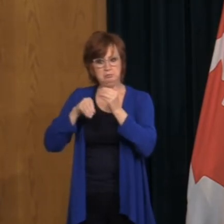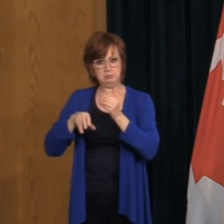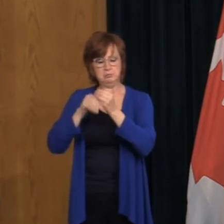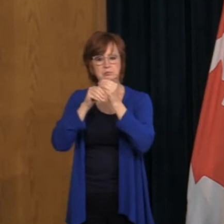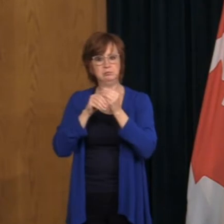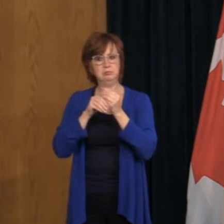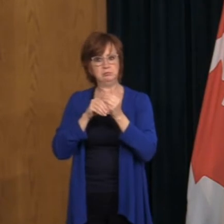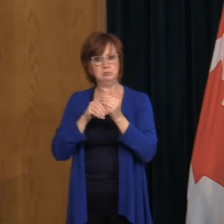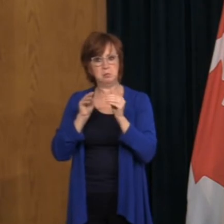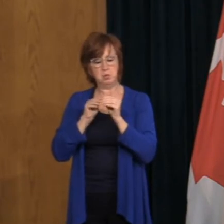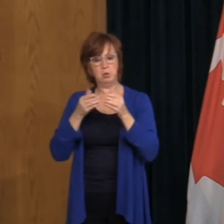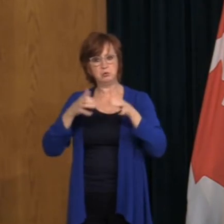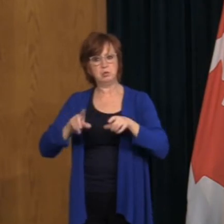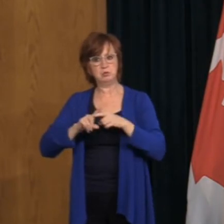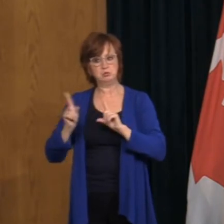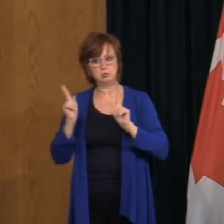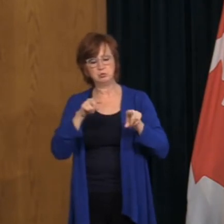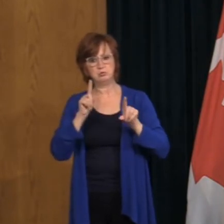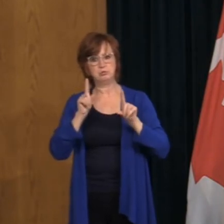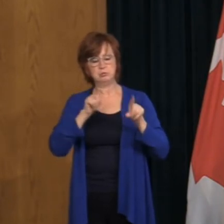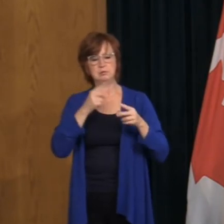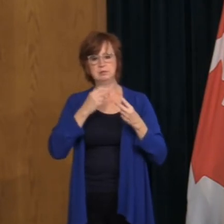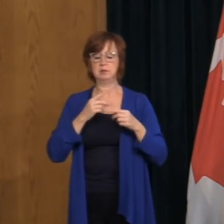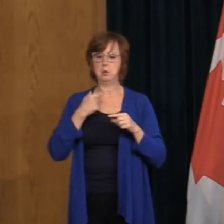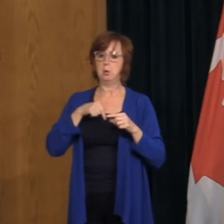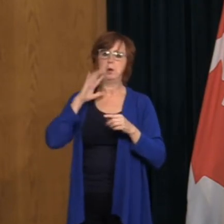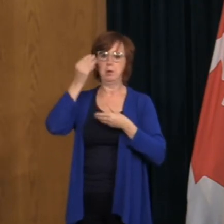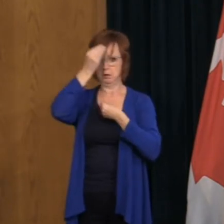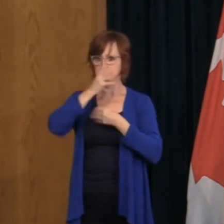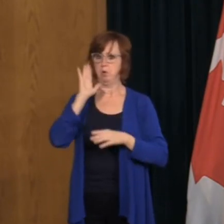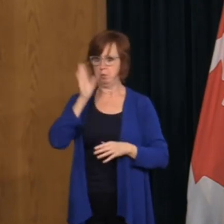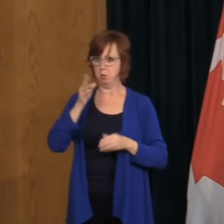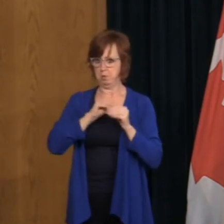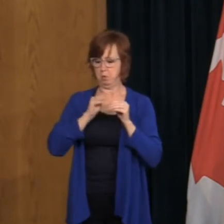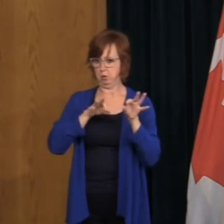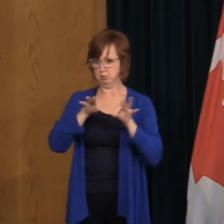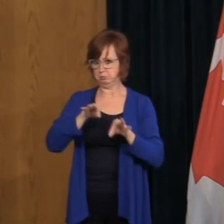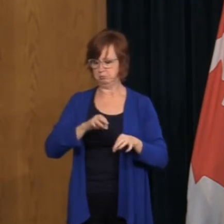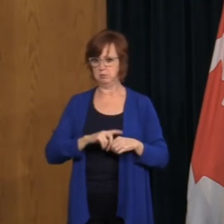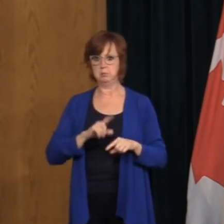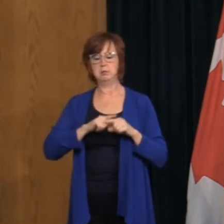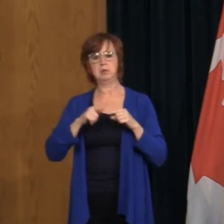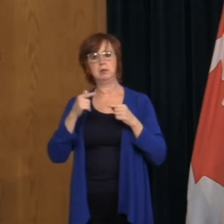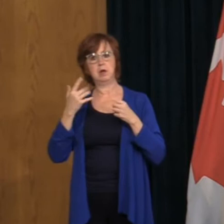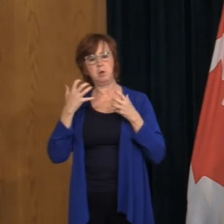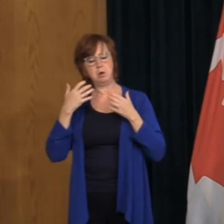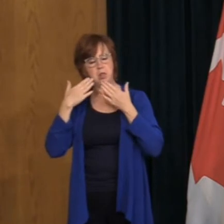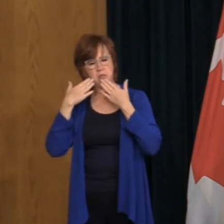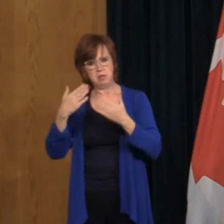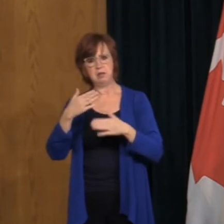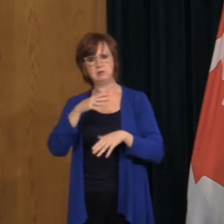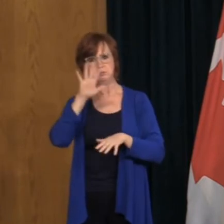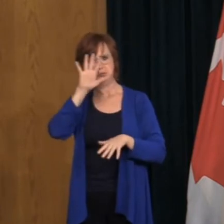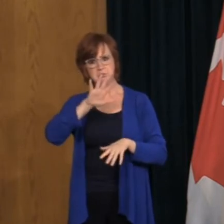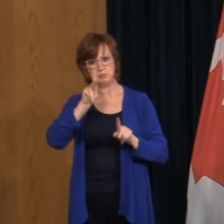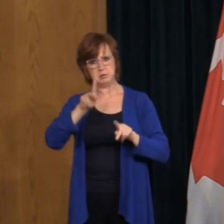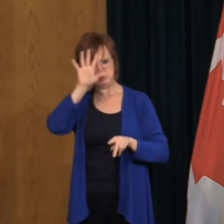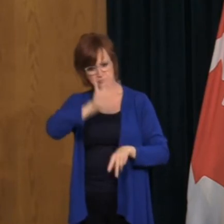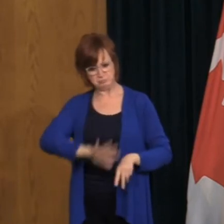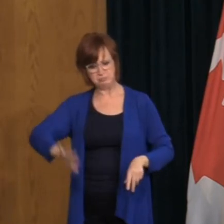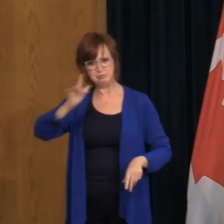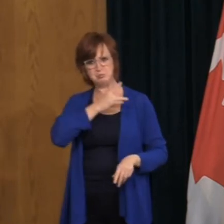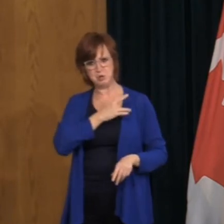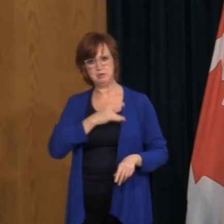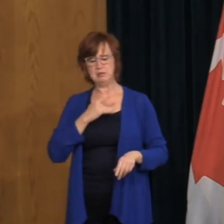possible. I want to, on this note, once again thank the people of this province for doing what is necessary, whatever that may be,